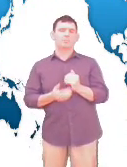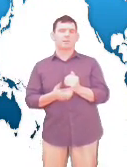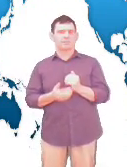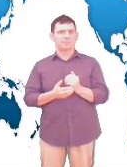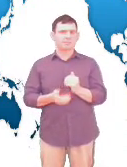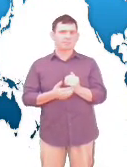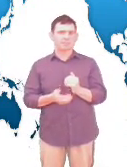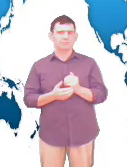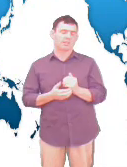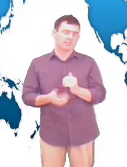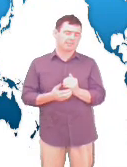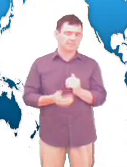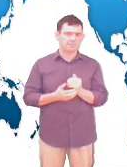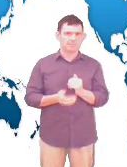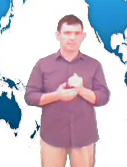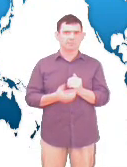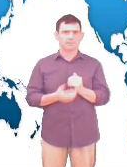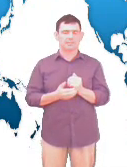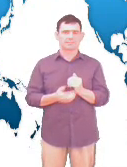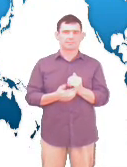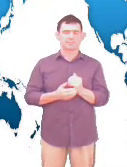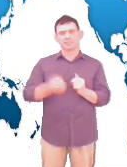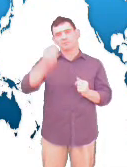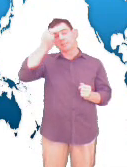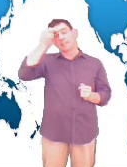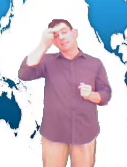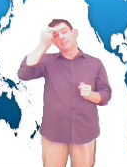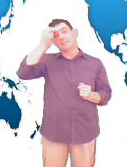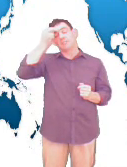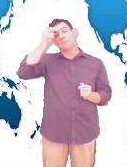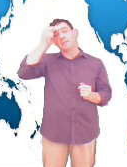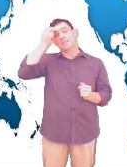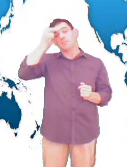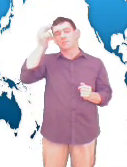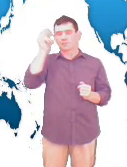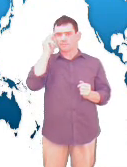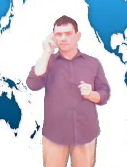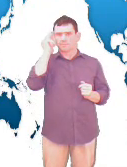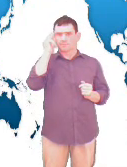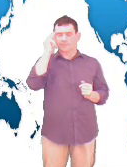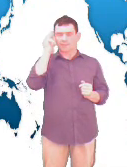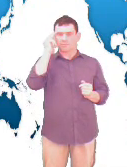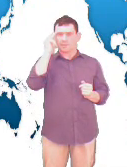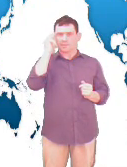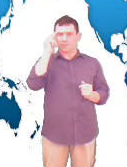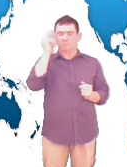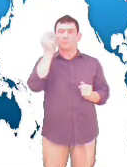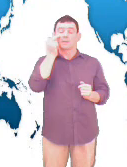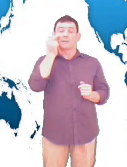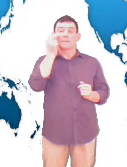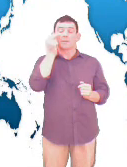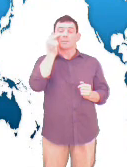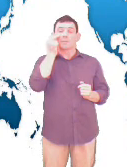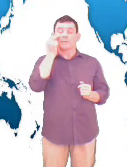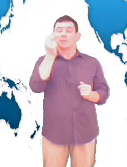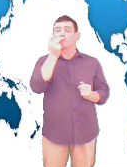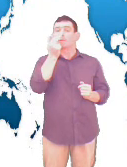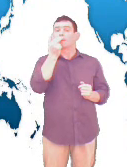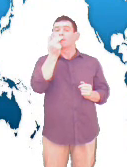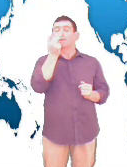number of limiting belief, I deeply and completely accept myself. That remaining number, that remaining number, that remaining number,